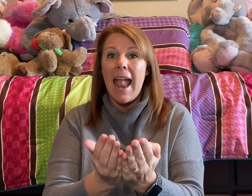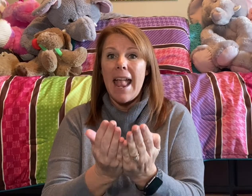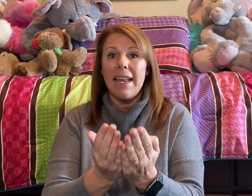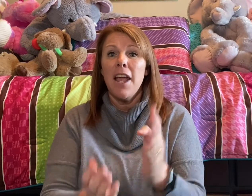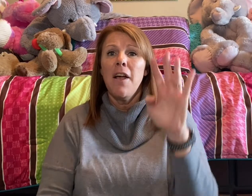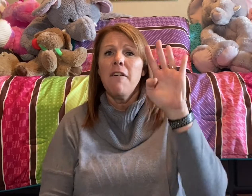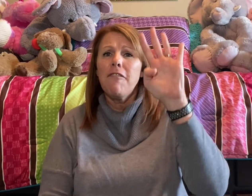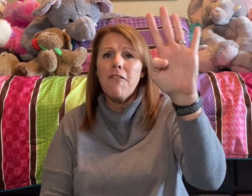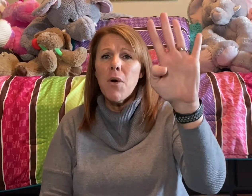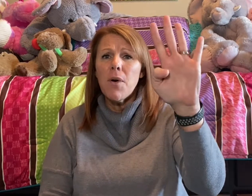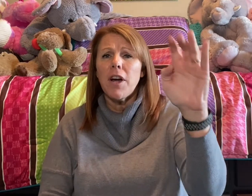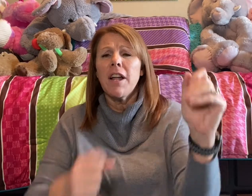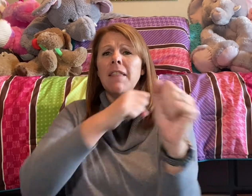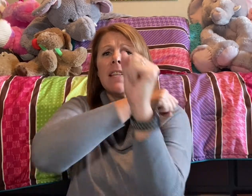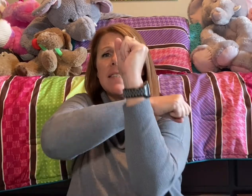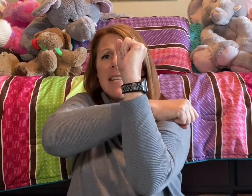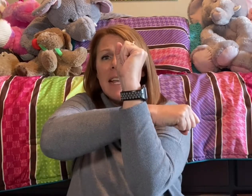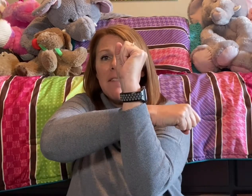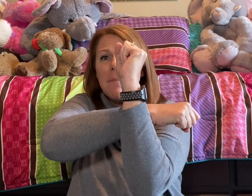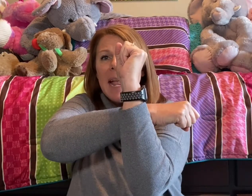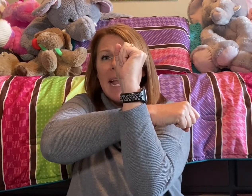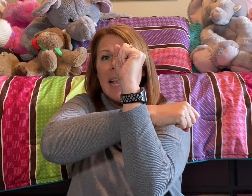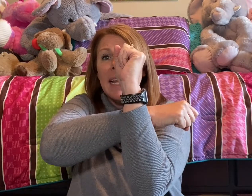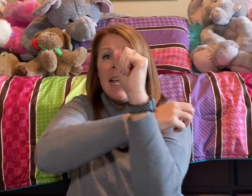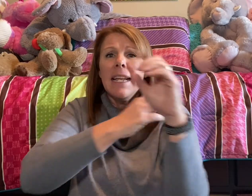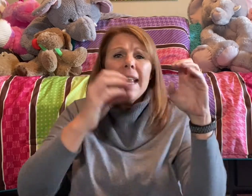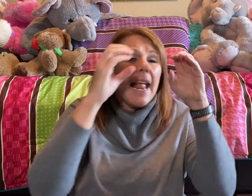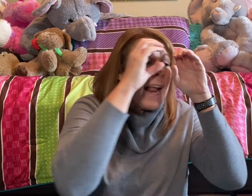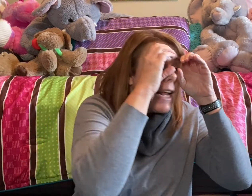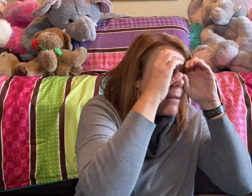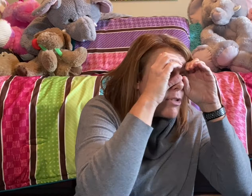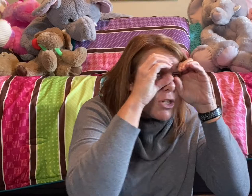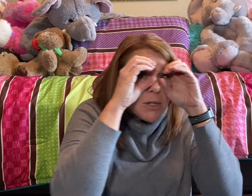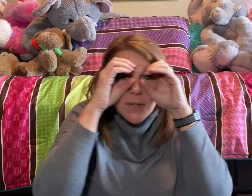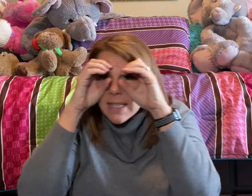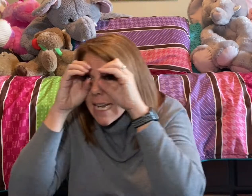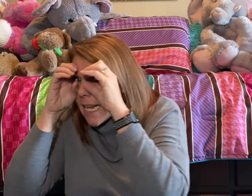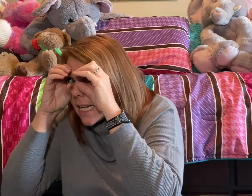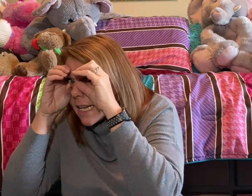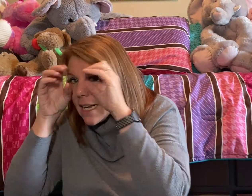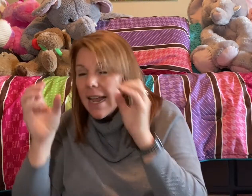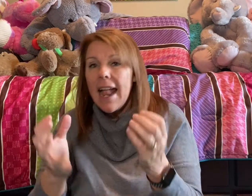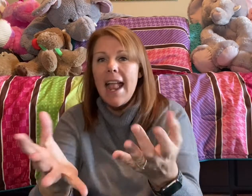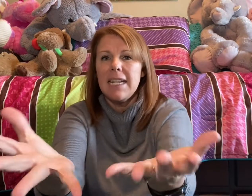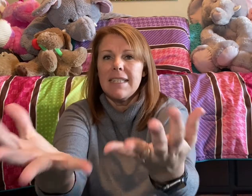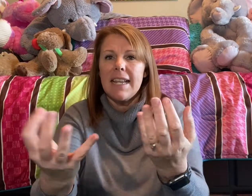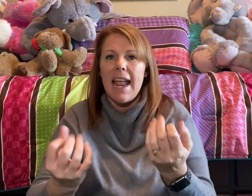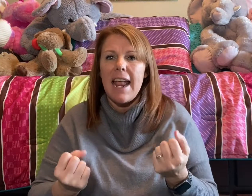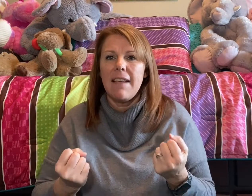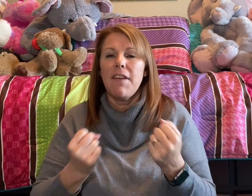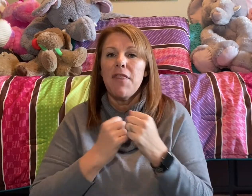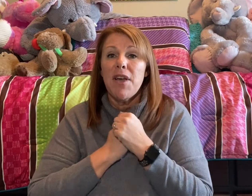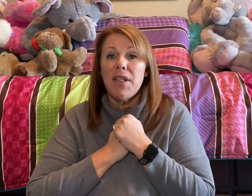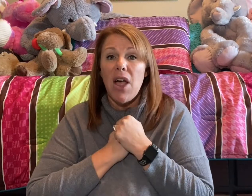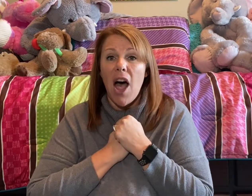19:10. For the Son of Man came to seek and save the